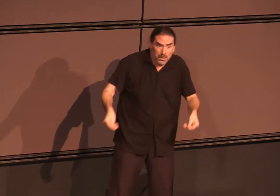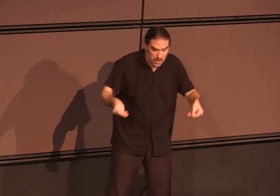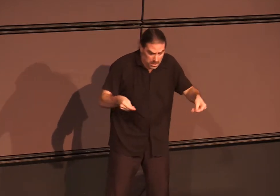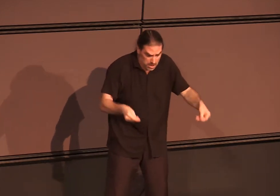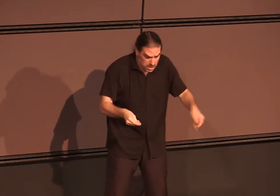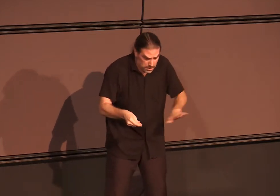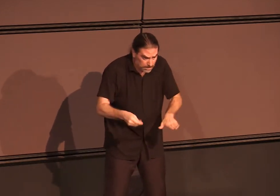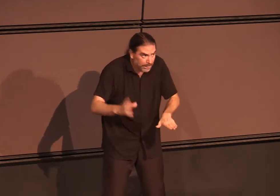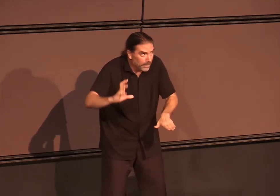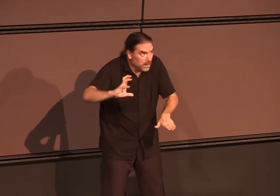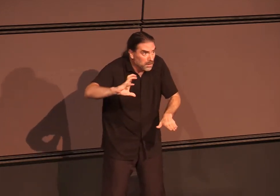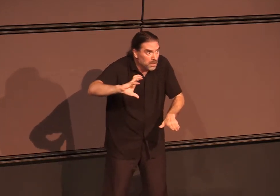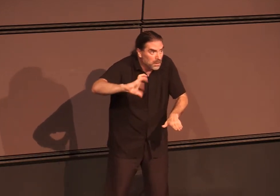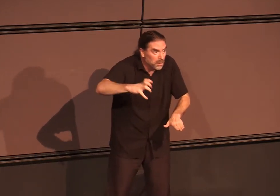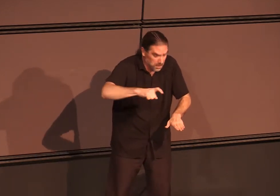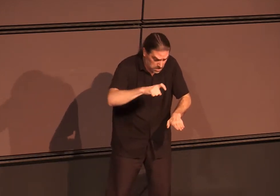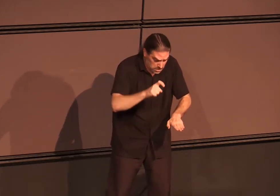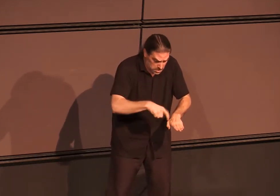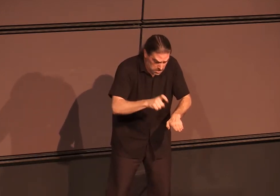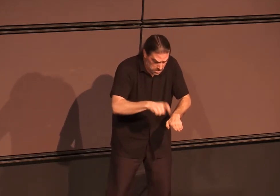She's a seamstress at work.